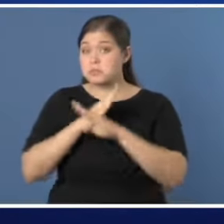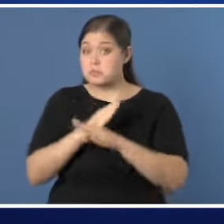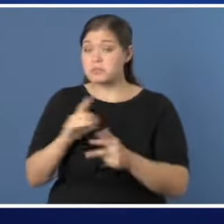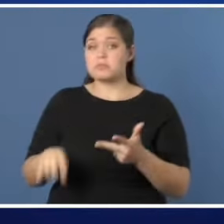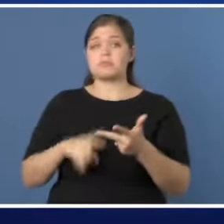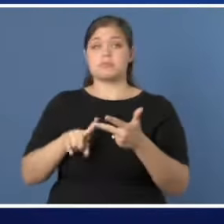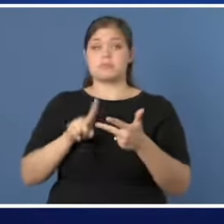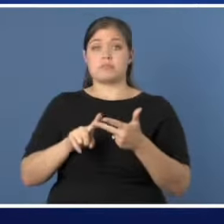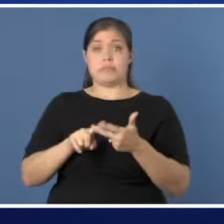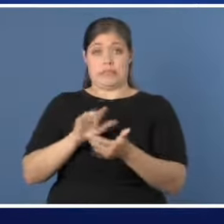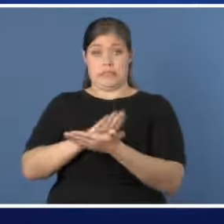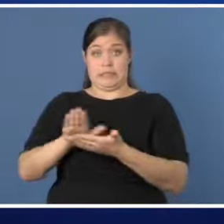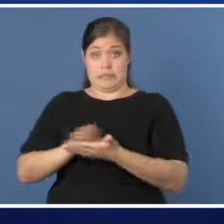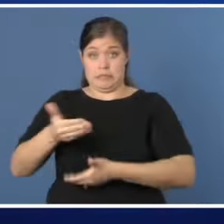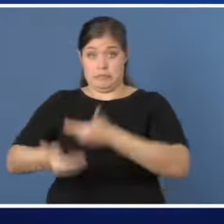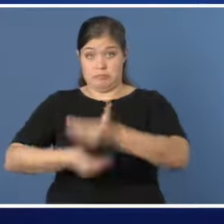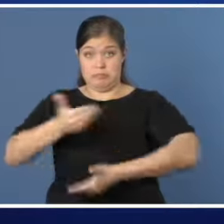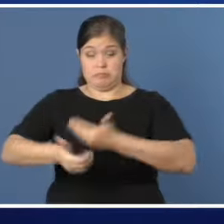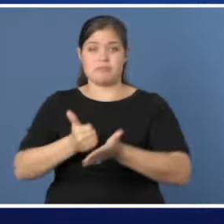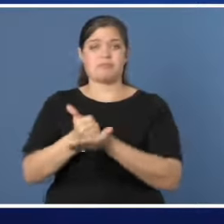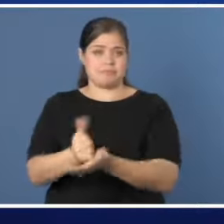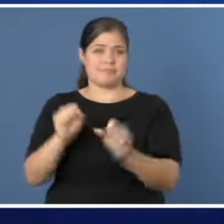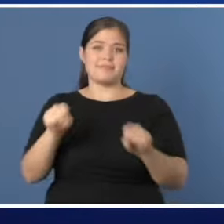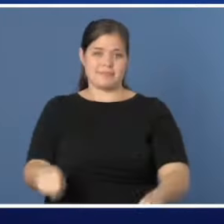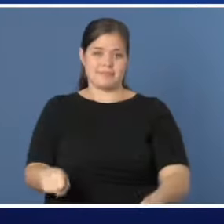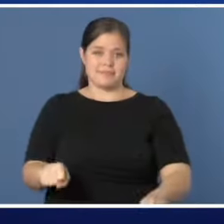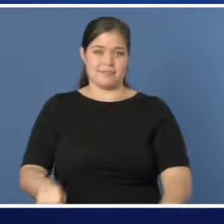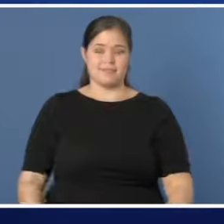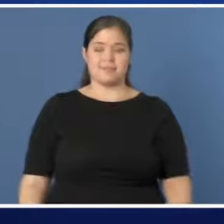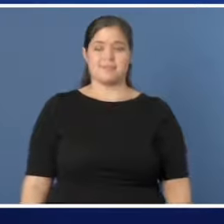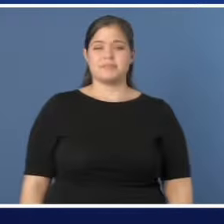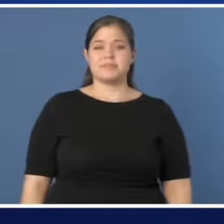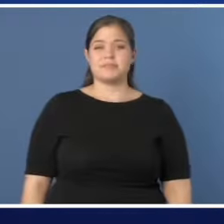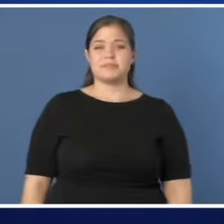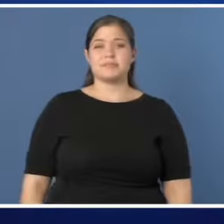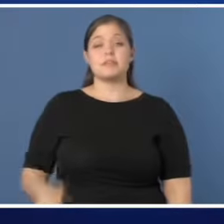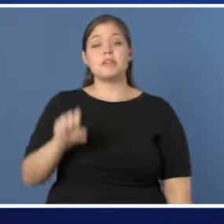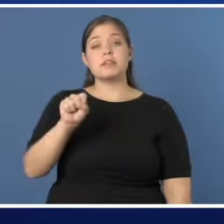infection, and assist in decontamination.